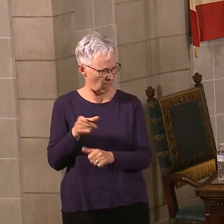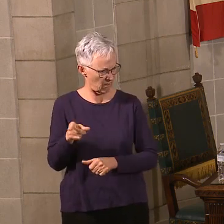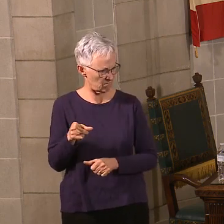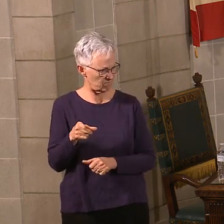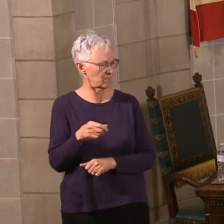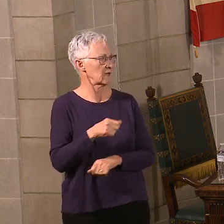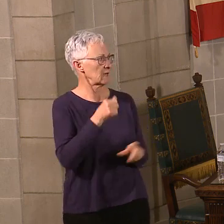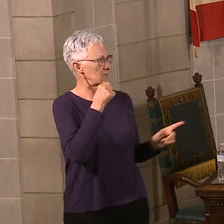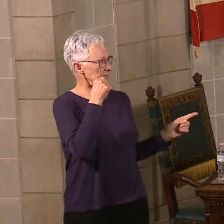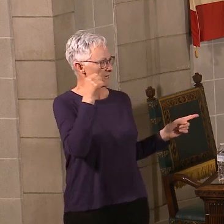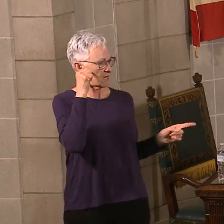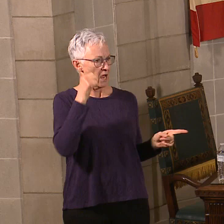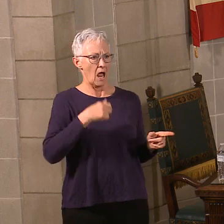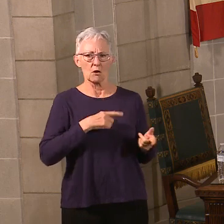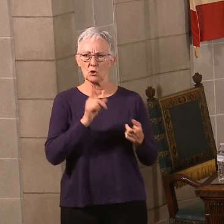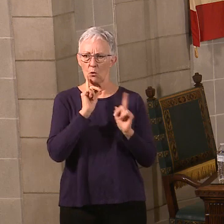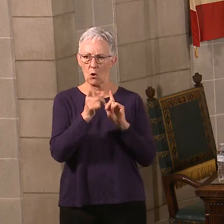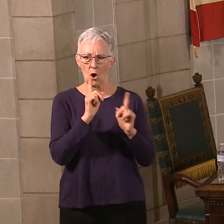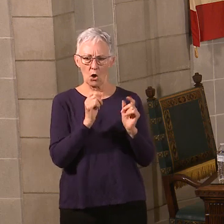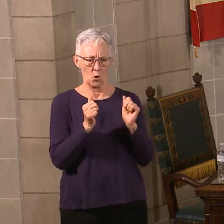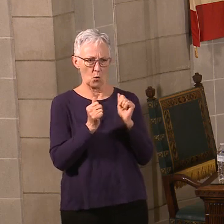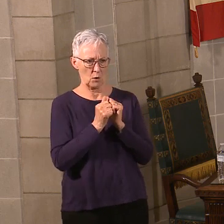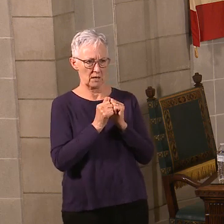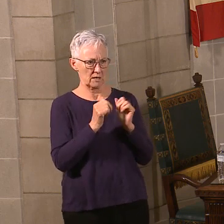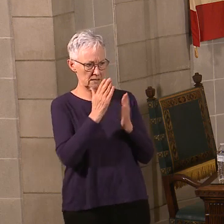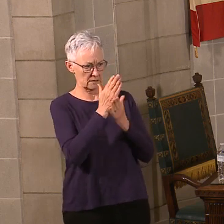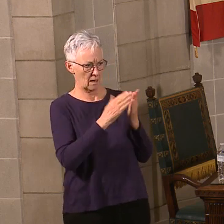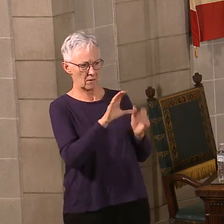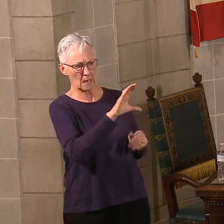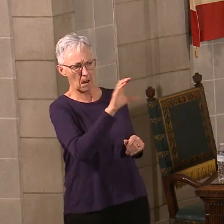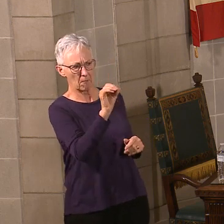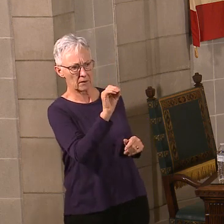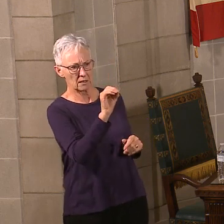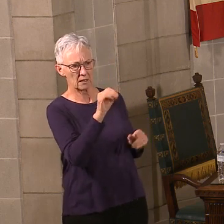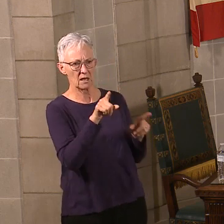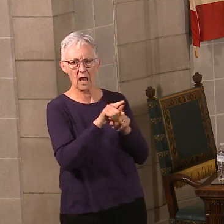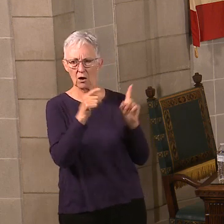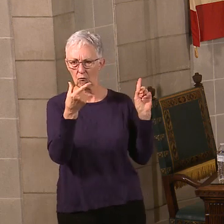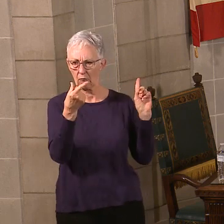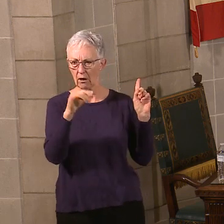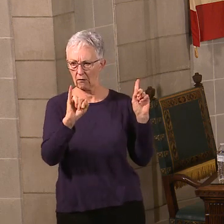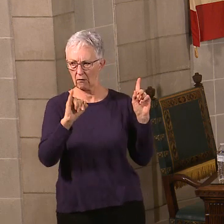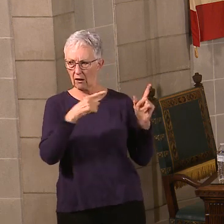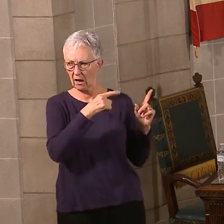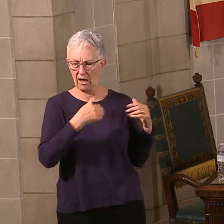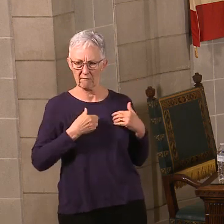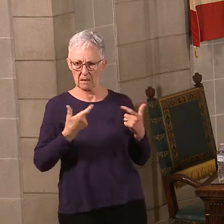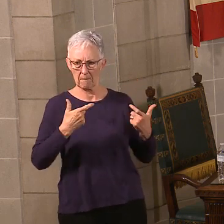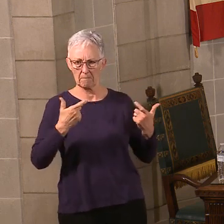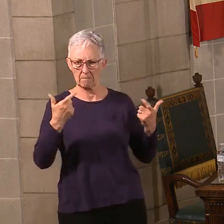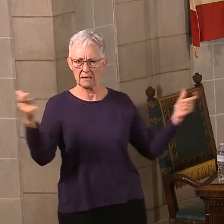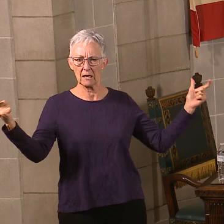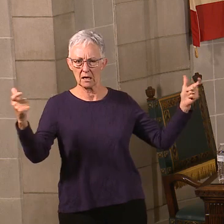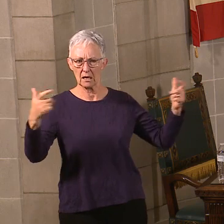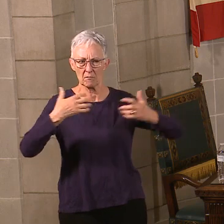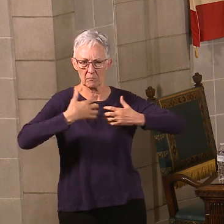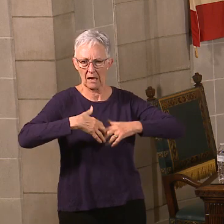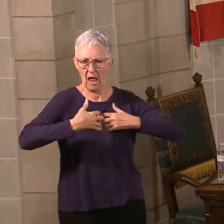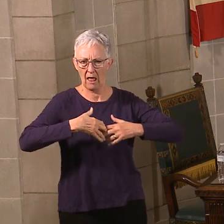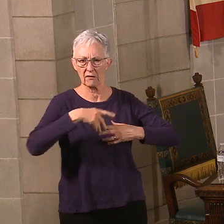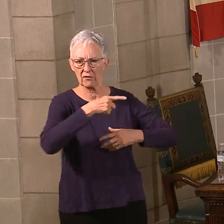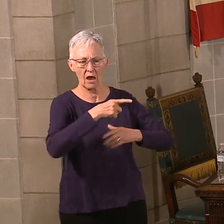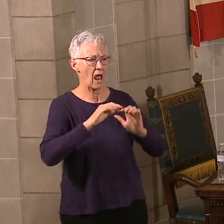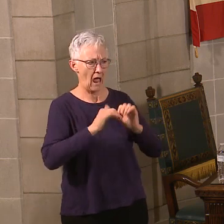Shellpepper from JBS talking about the steps they're taking to be able, at their Grand Island plant, to be able to help take care of their teammates